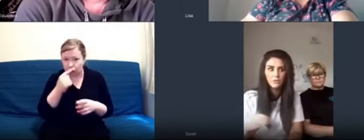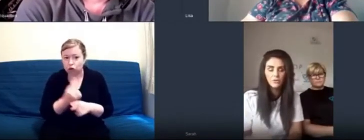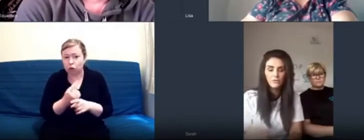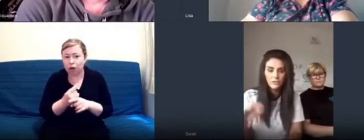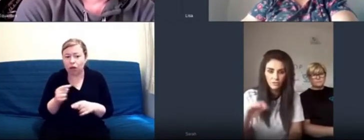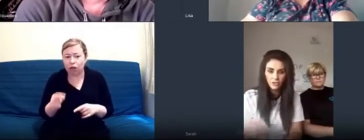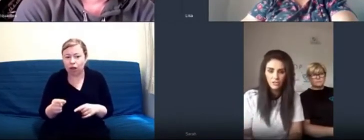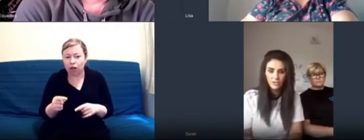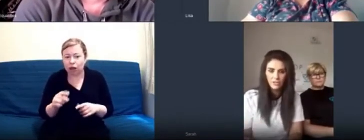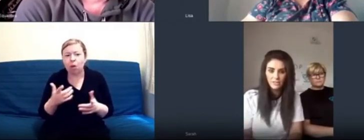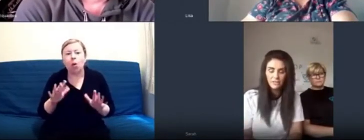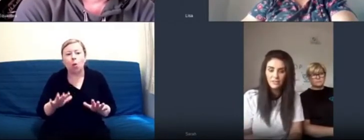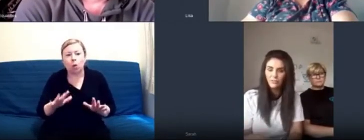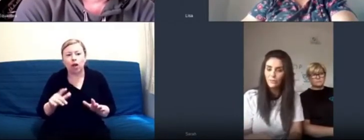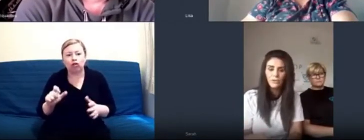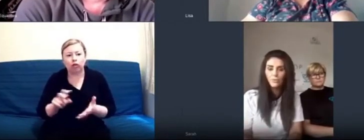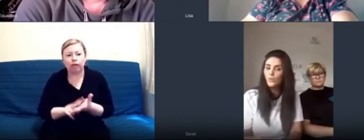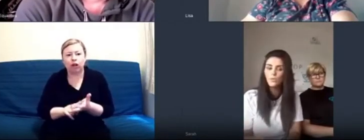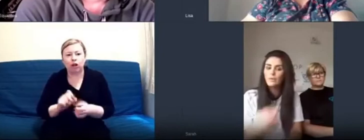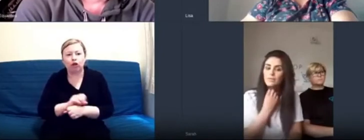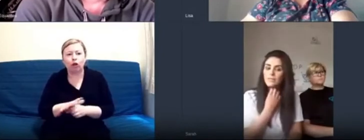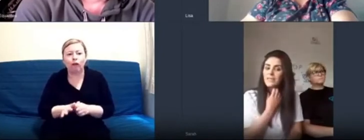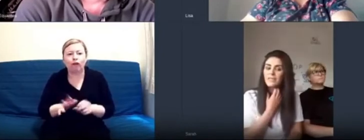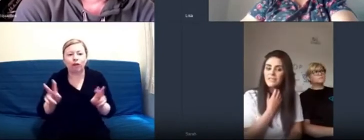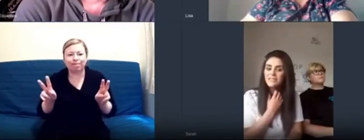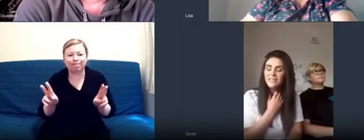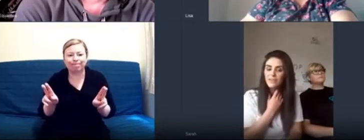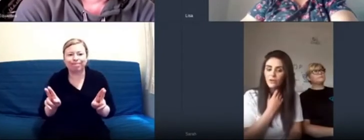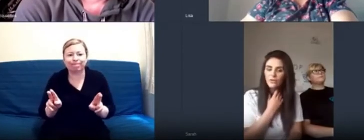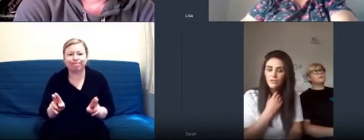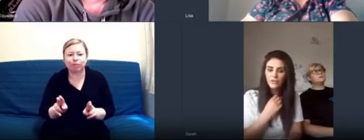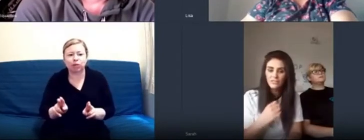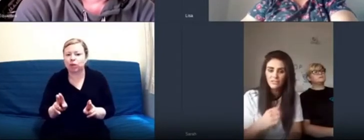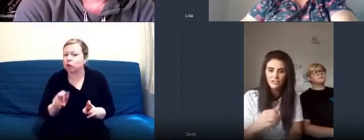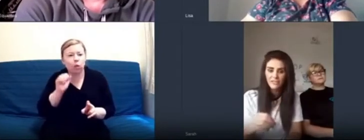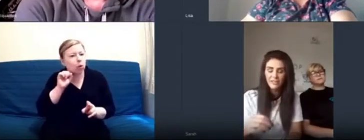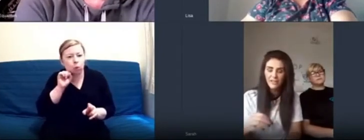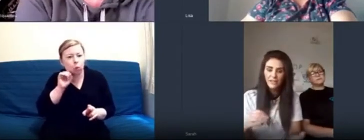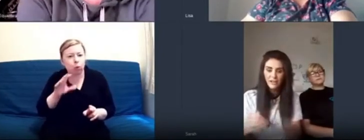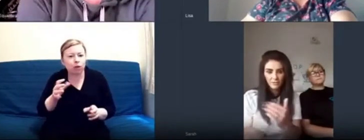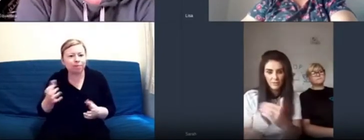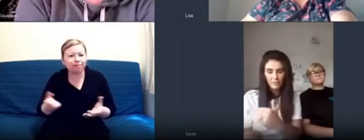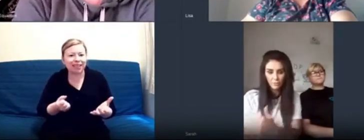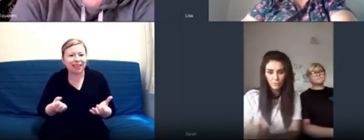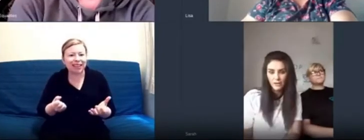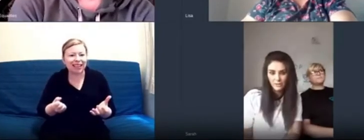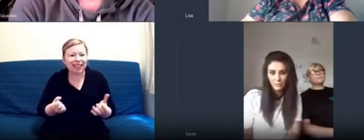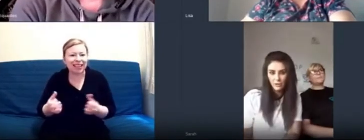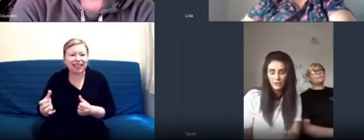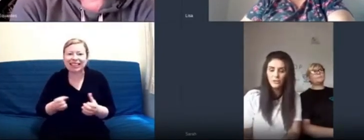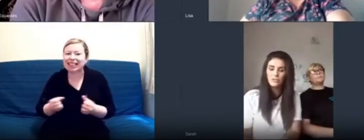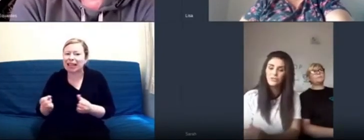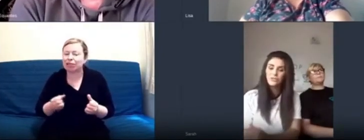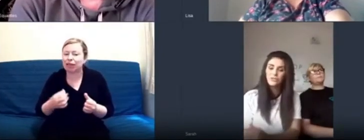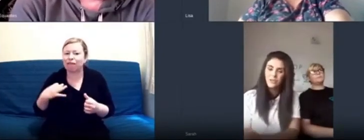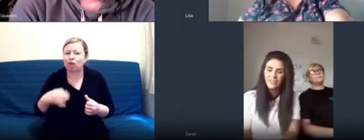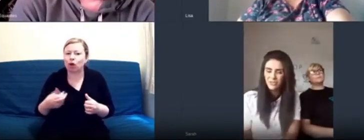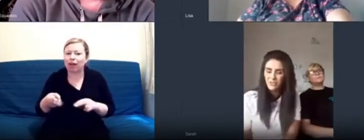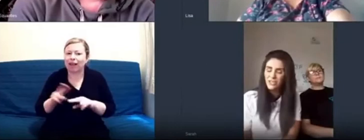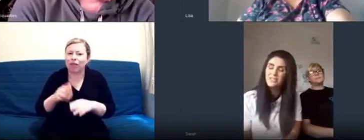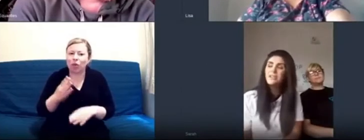the moment, till COVID reduces, we won't be able to be taking on volunteers that maybe do work. Yeah, it could be safe,